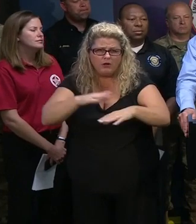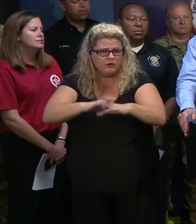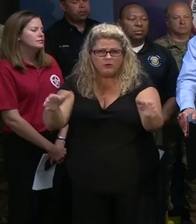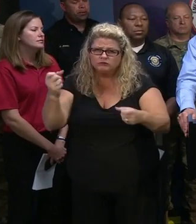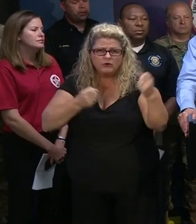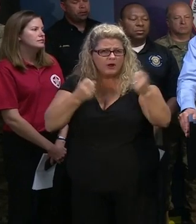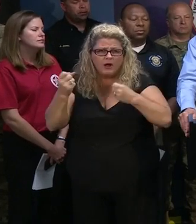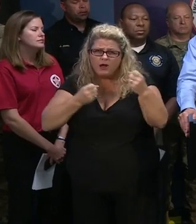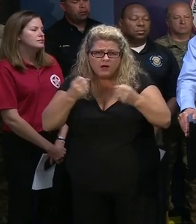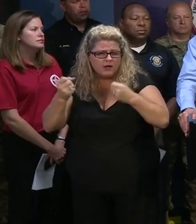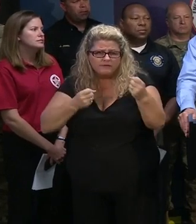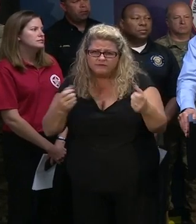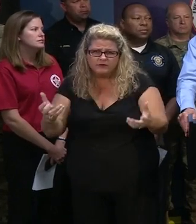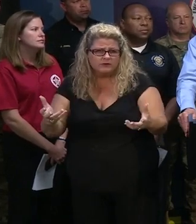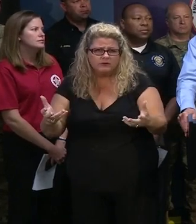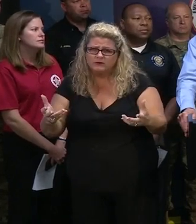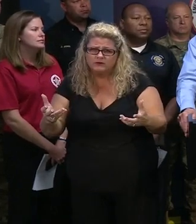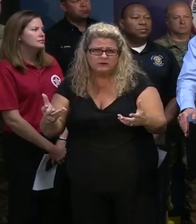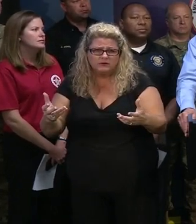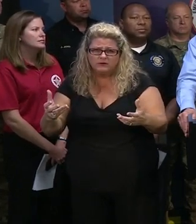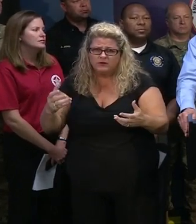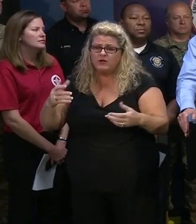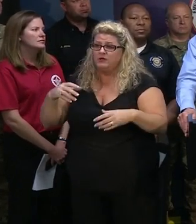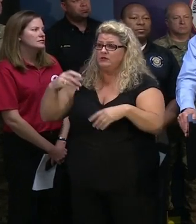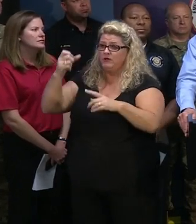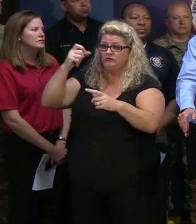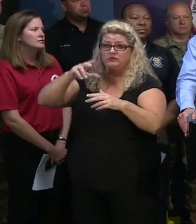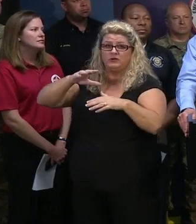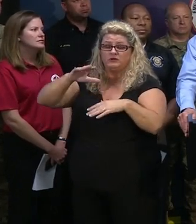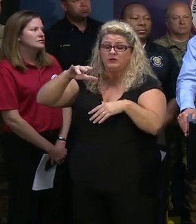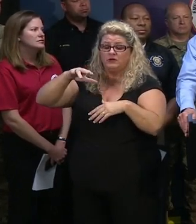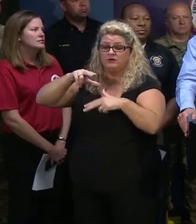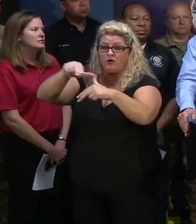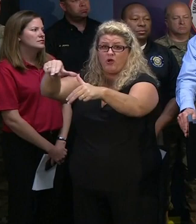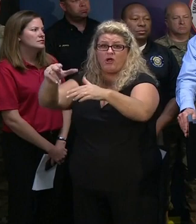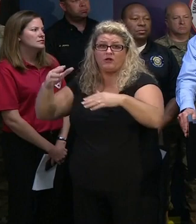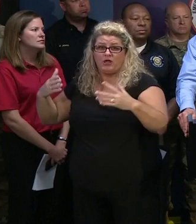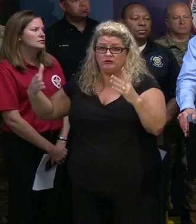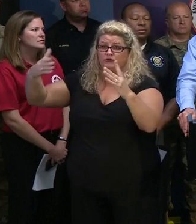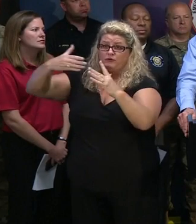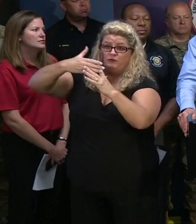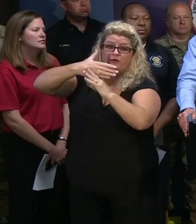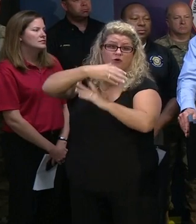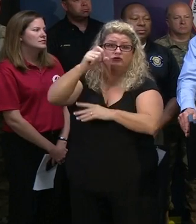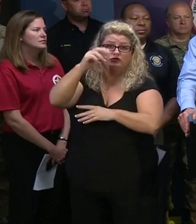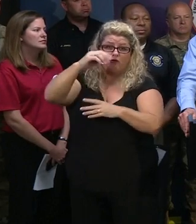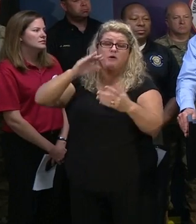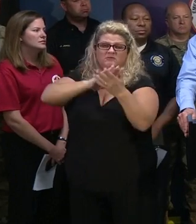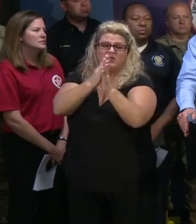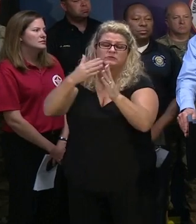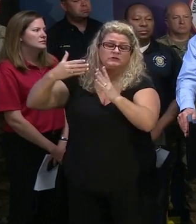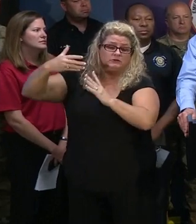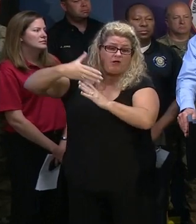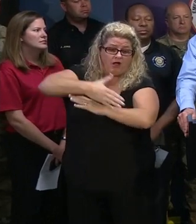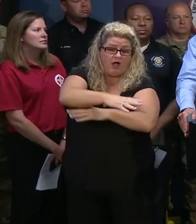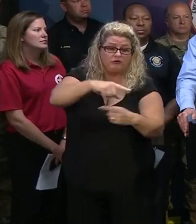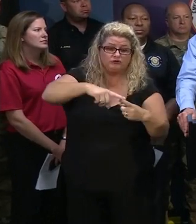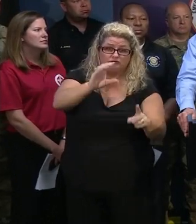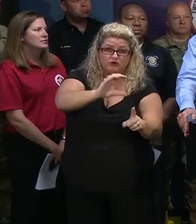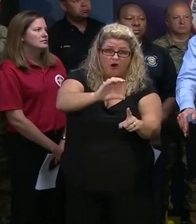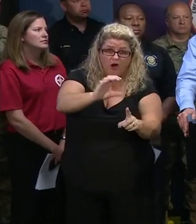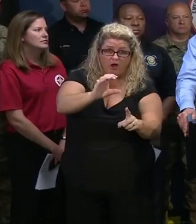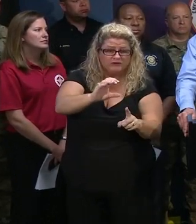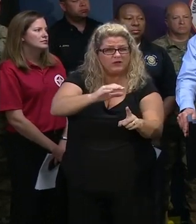And as the storm moves in Charleston tonight, you should not be on the road. And when it gets down to Beaufort sometime